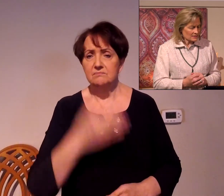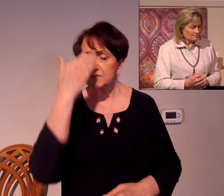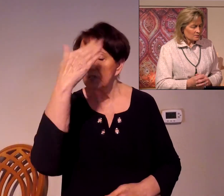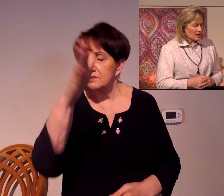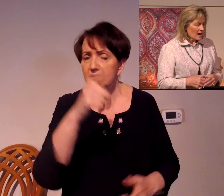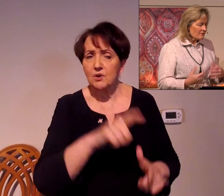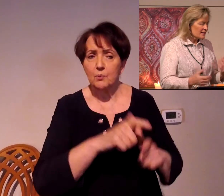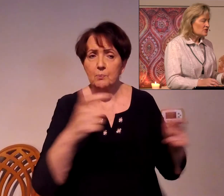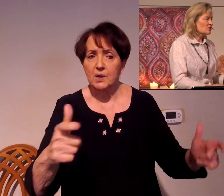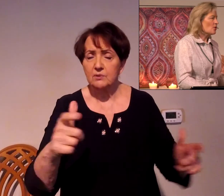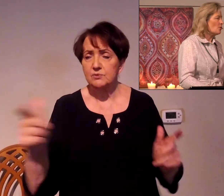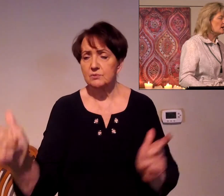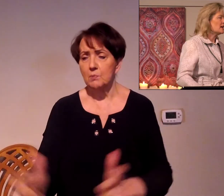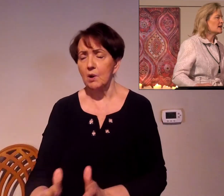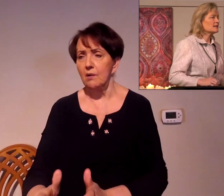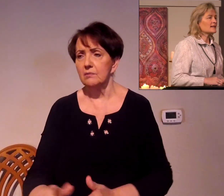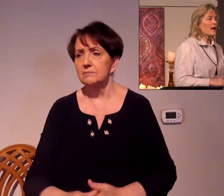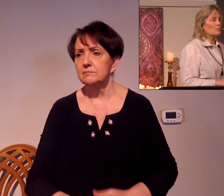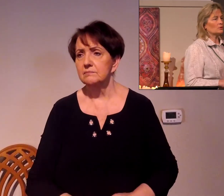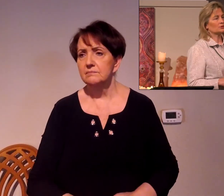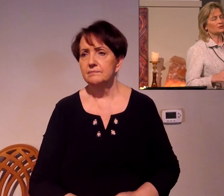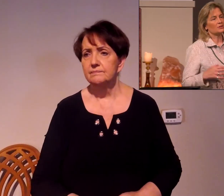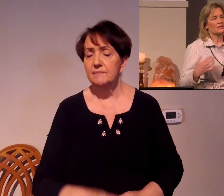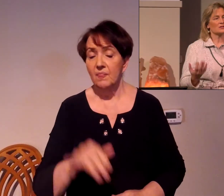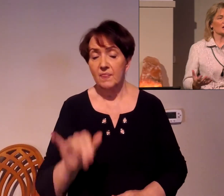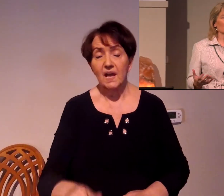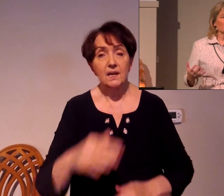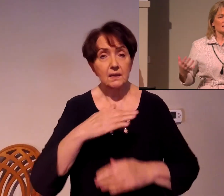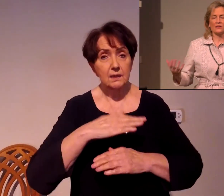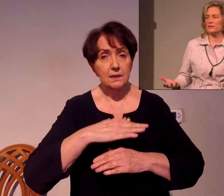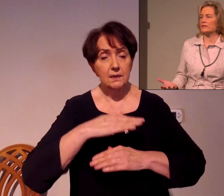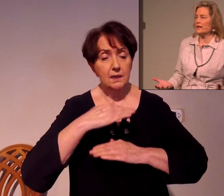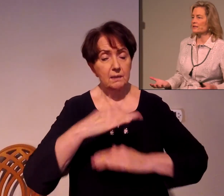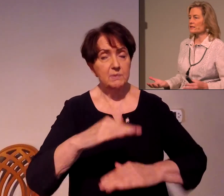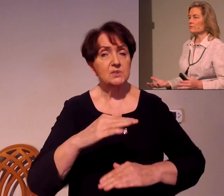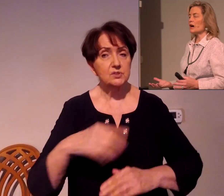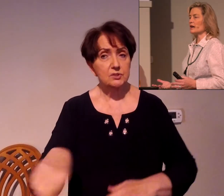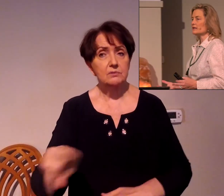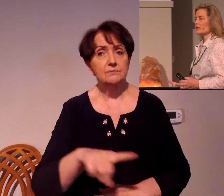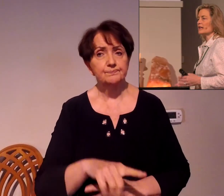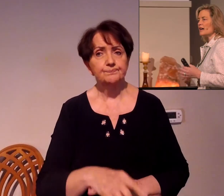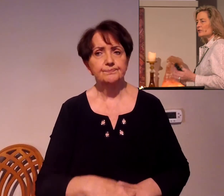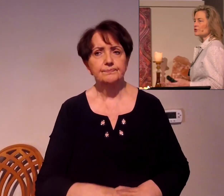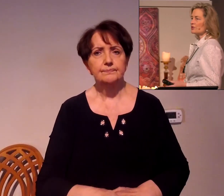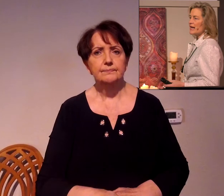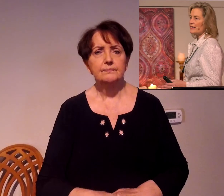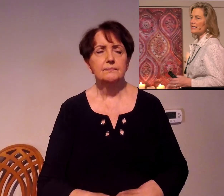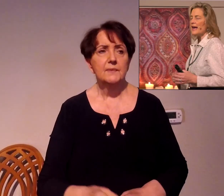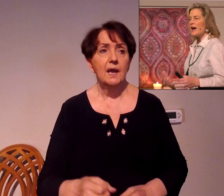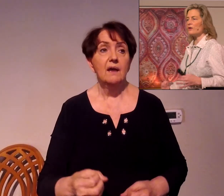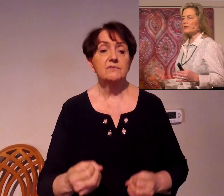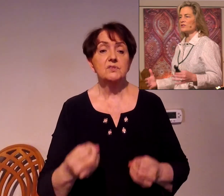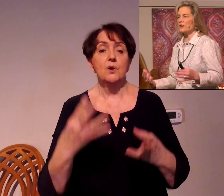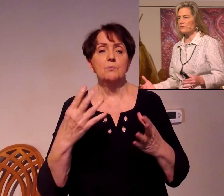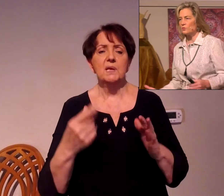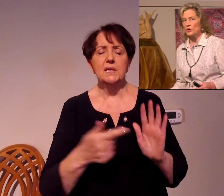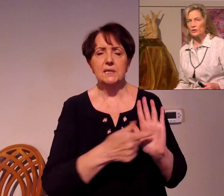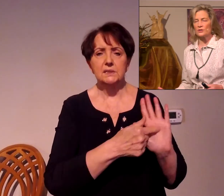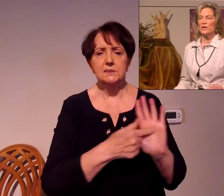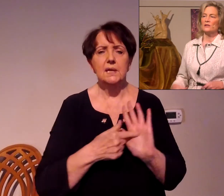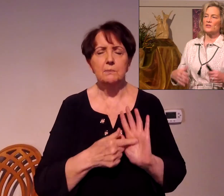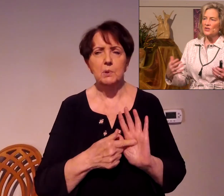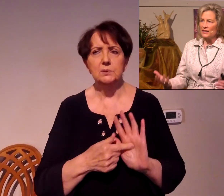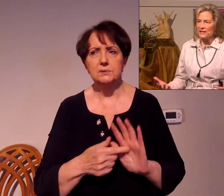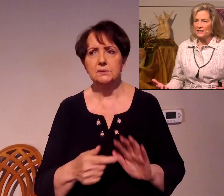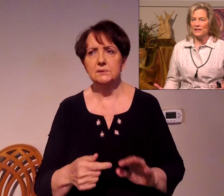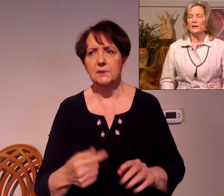limits us. I've had so many examples since coming into the science of mind and understanding how this stuff